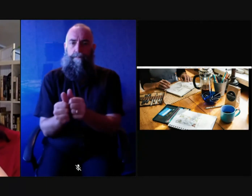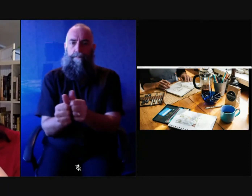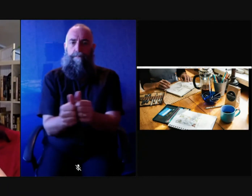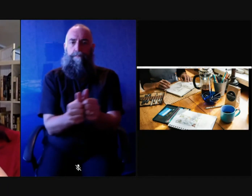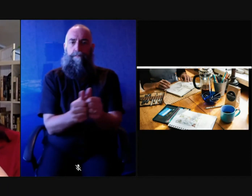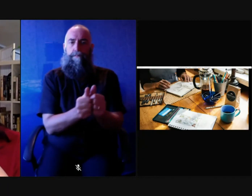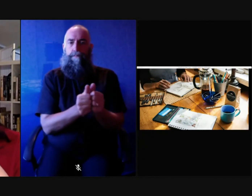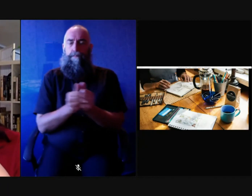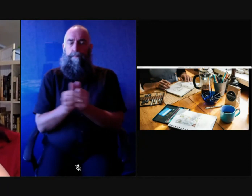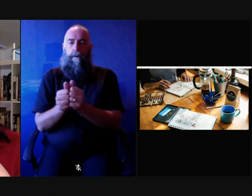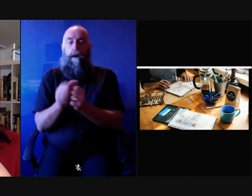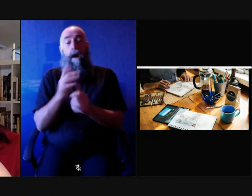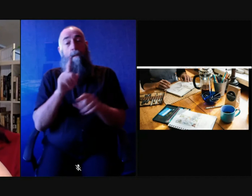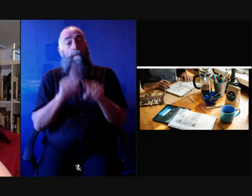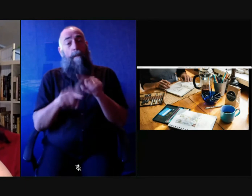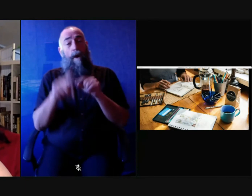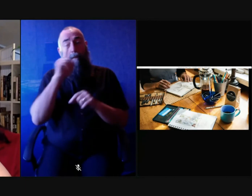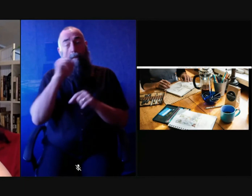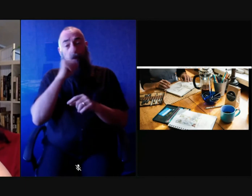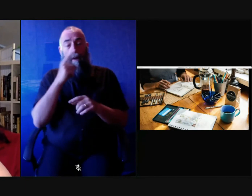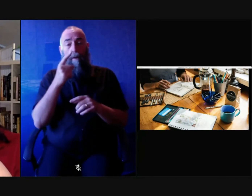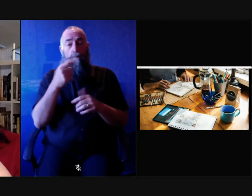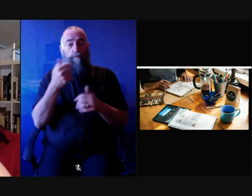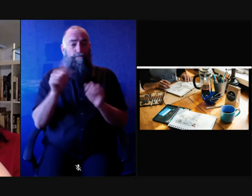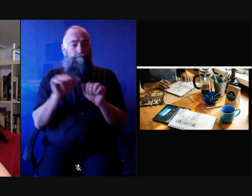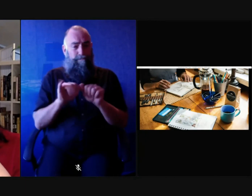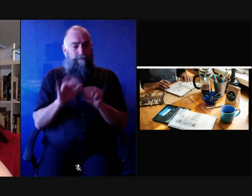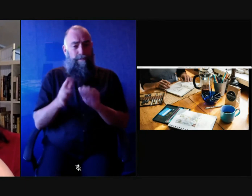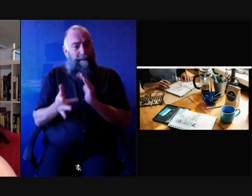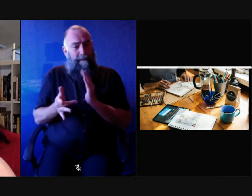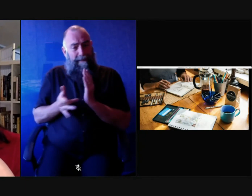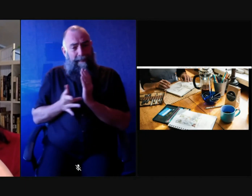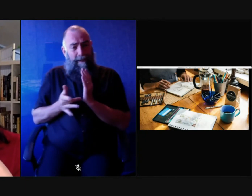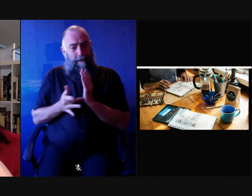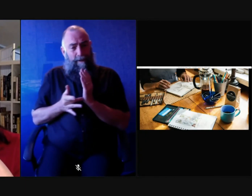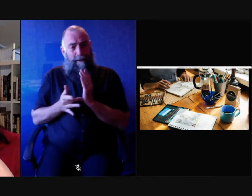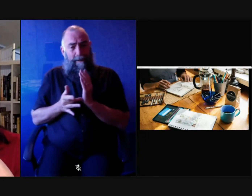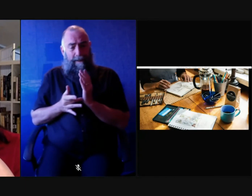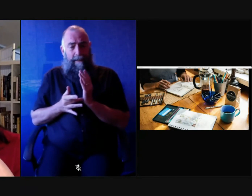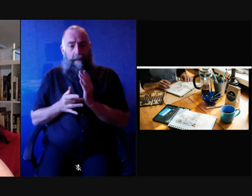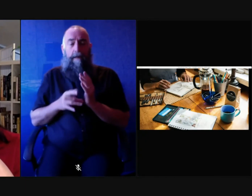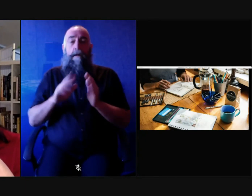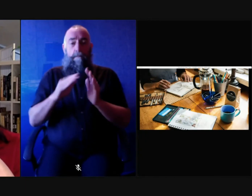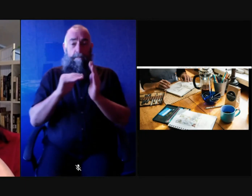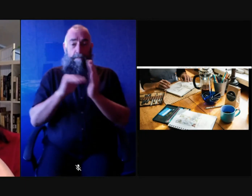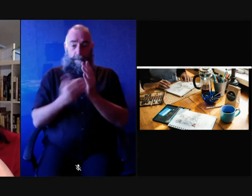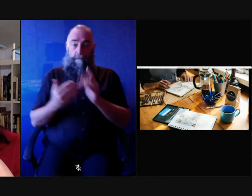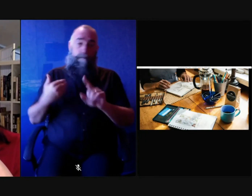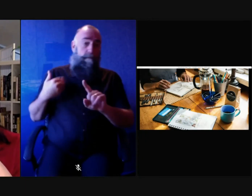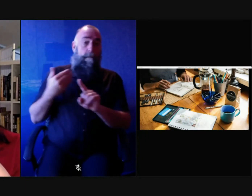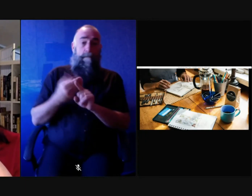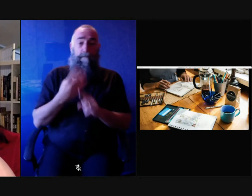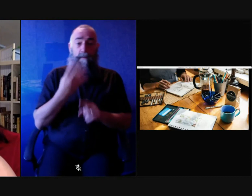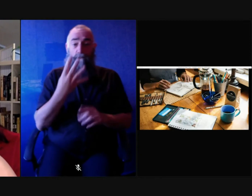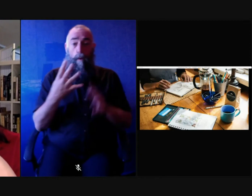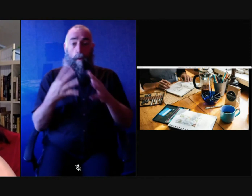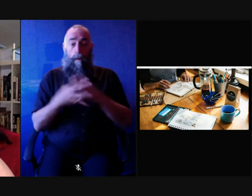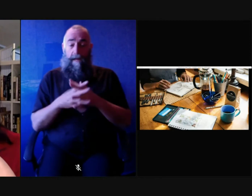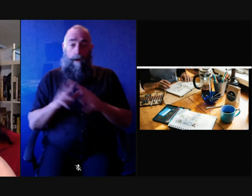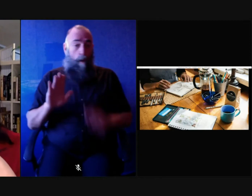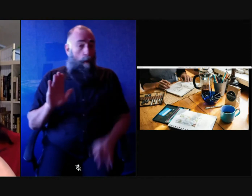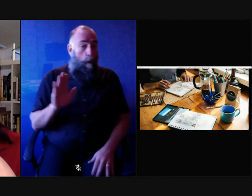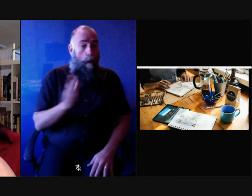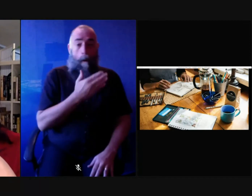myself and for most people I'm talking to, we've all become technological wizards in the last month with all of the different platforms